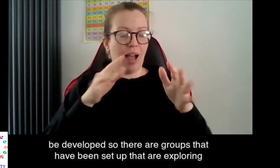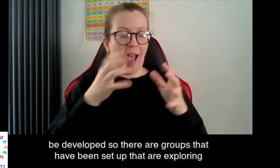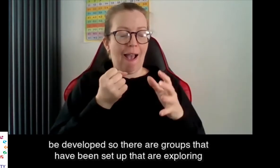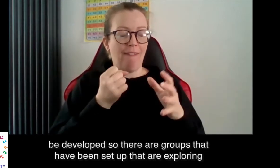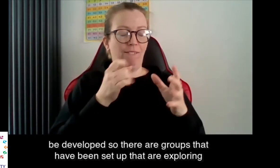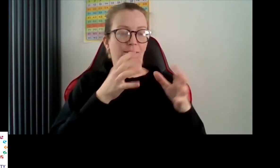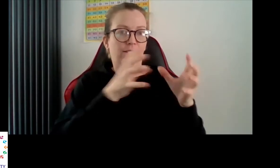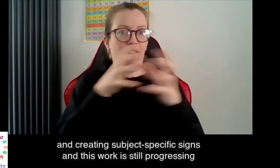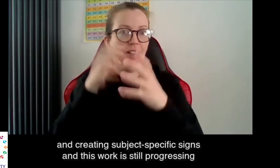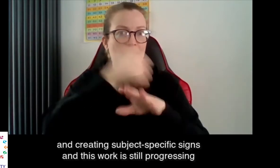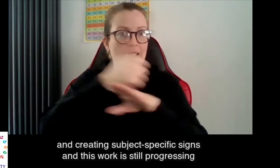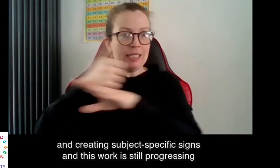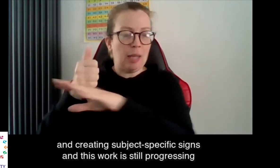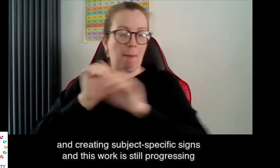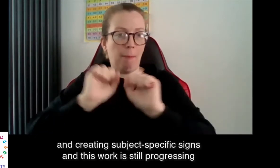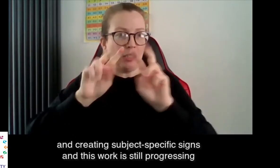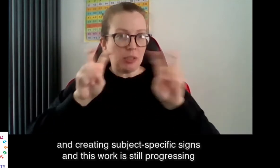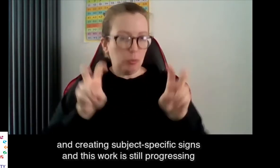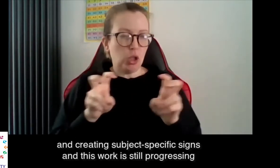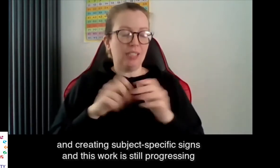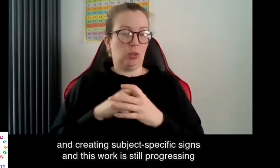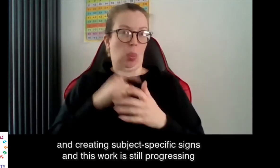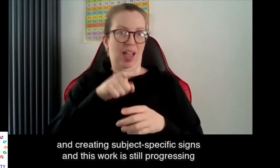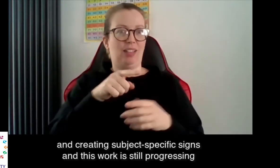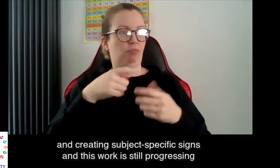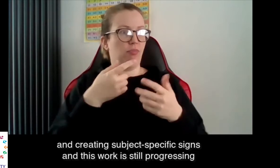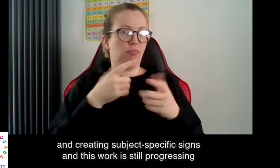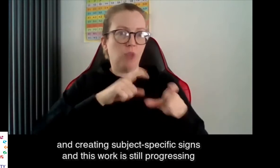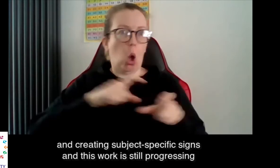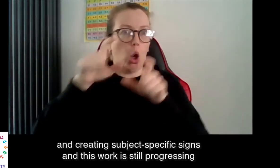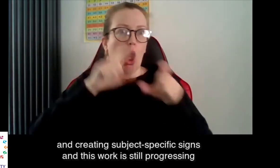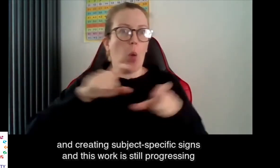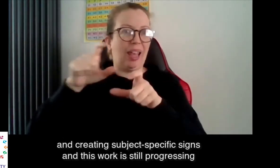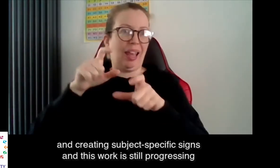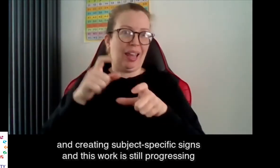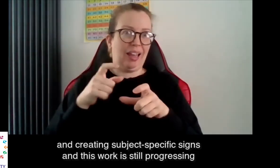are exploring and creating subject-specific signs, and this work is still progressing.